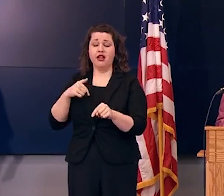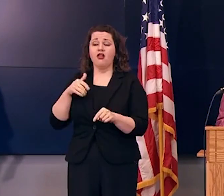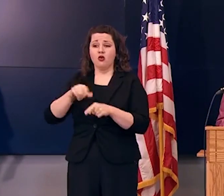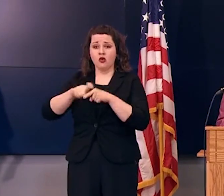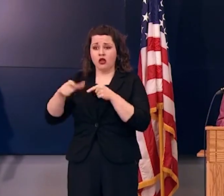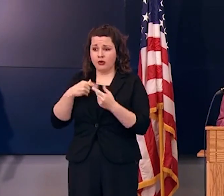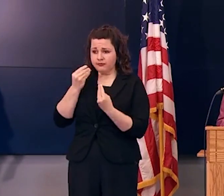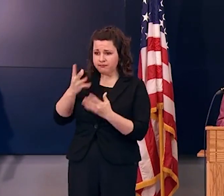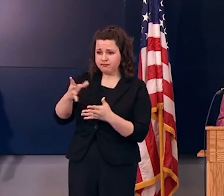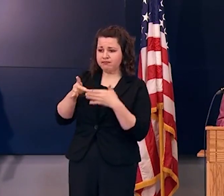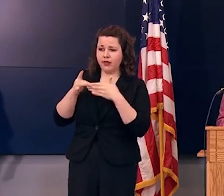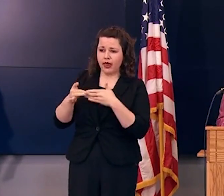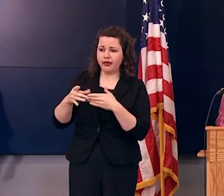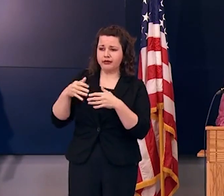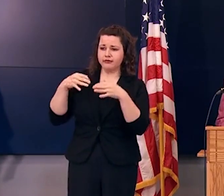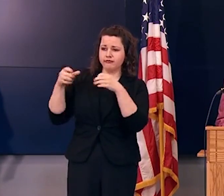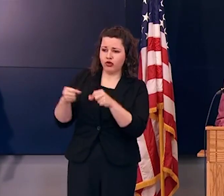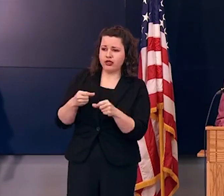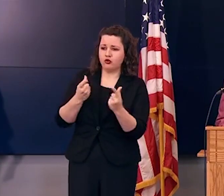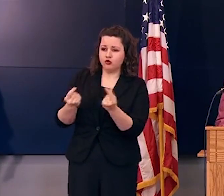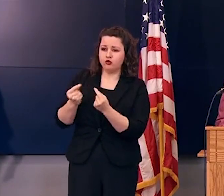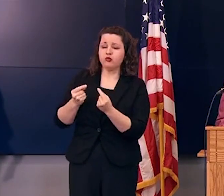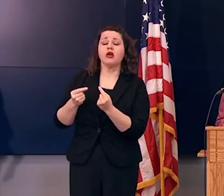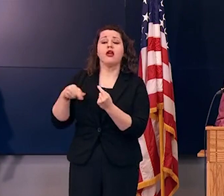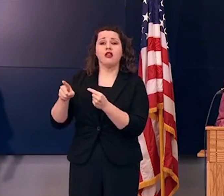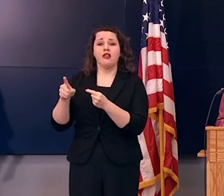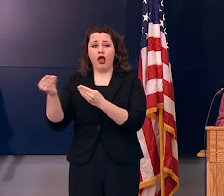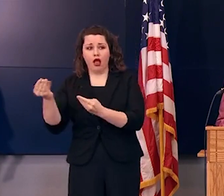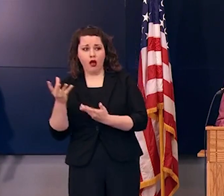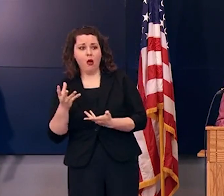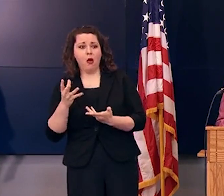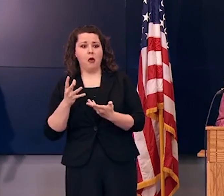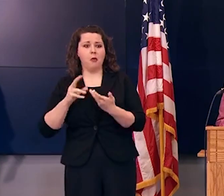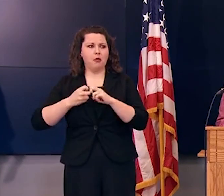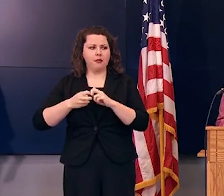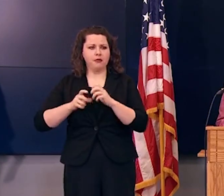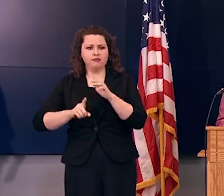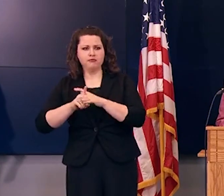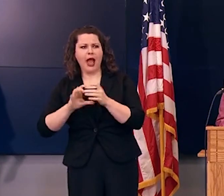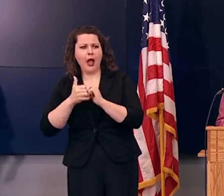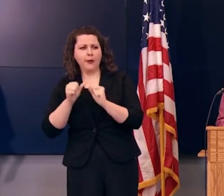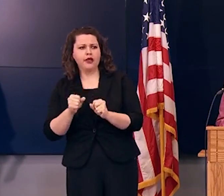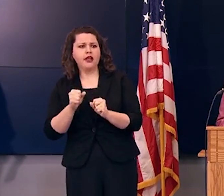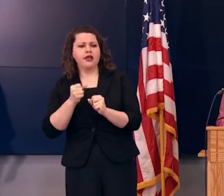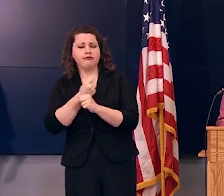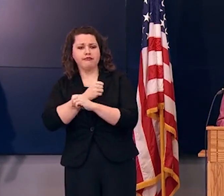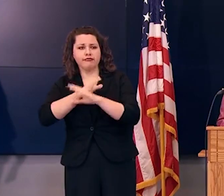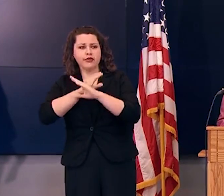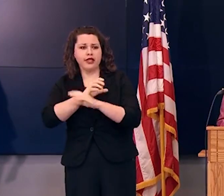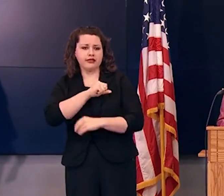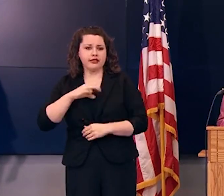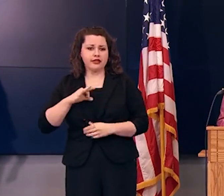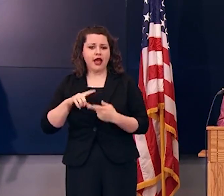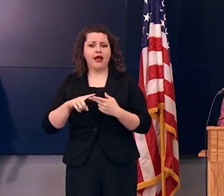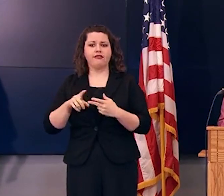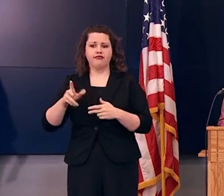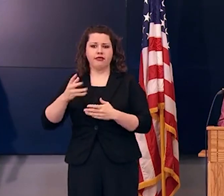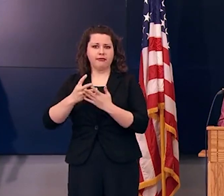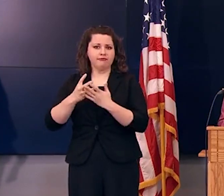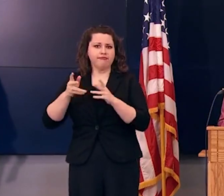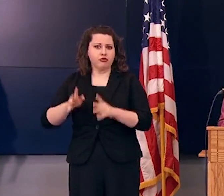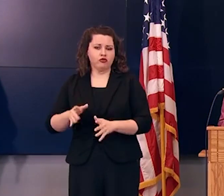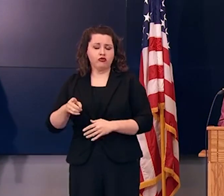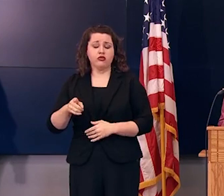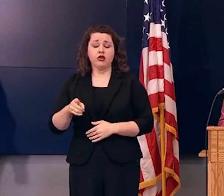guidance, strategies, and they share their needs of how best to protect their staff and those under their supervision. Additionally, we